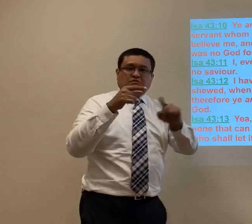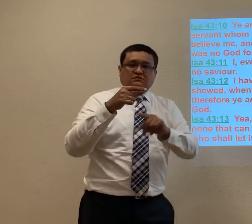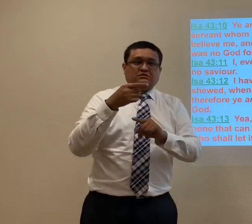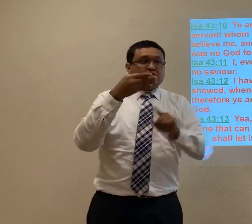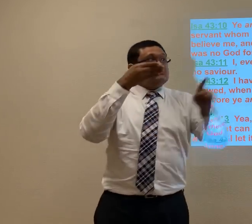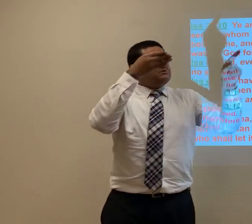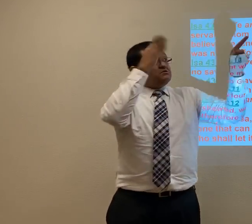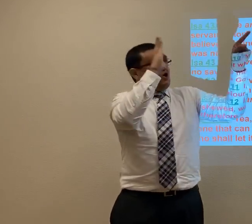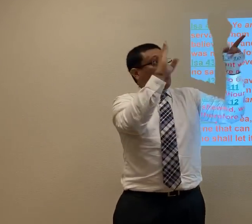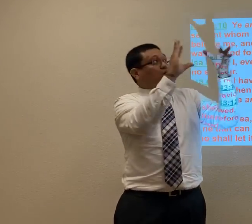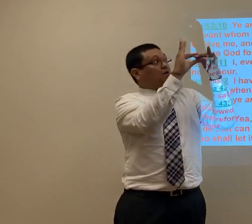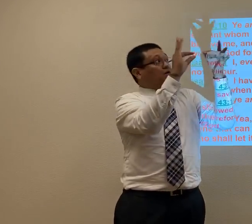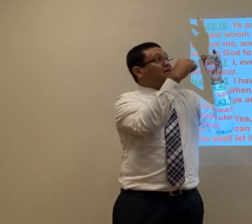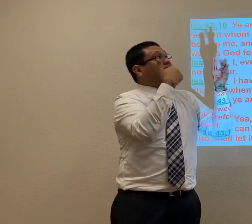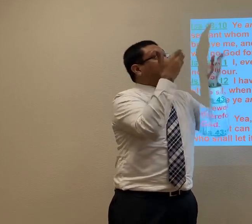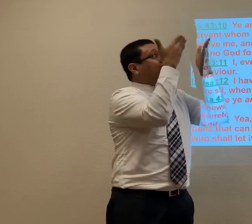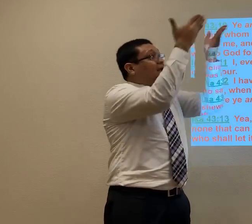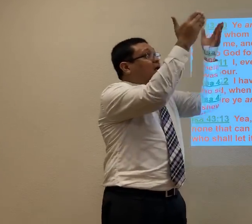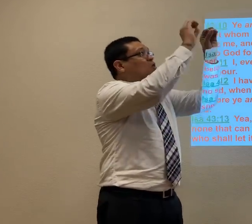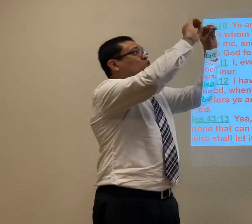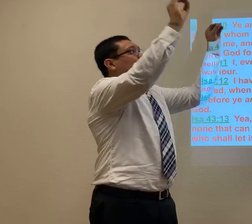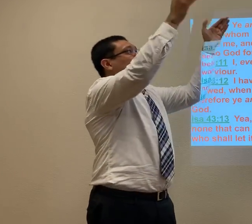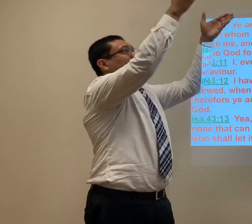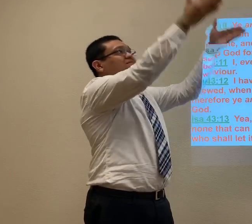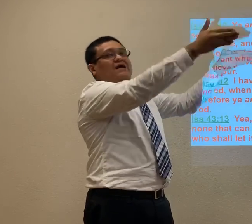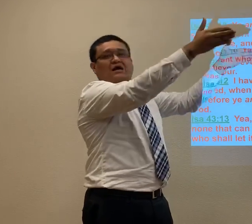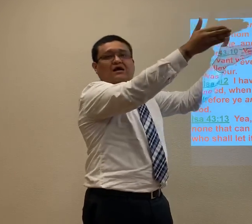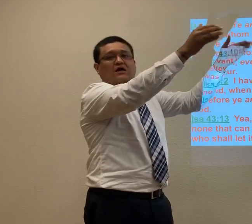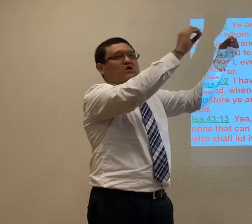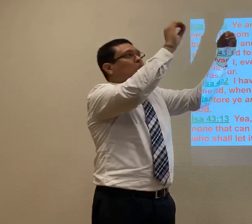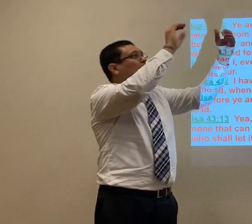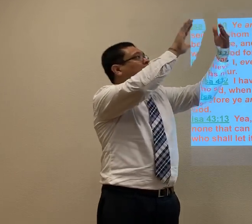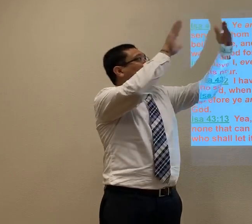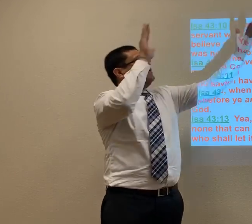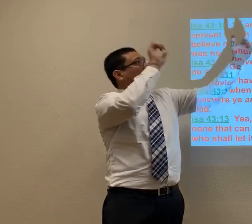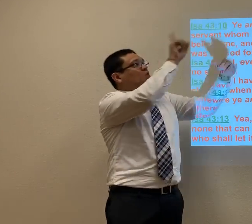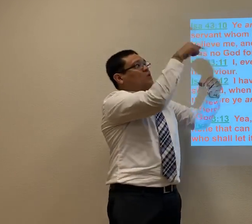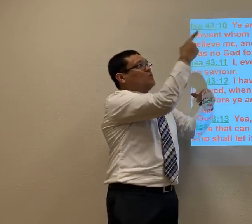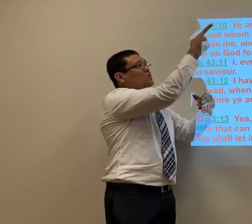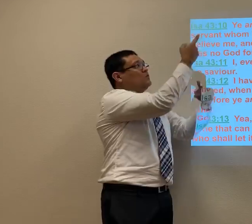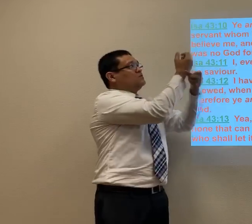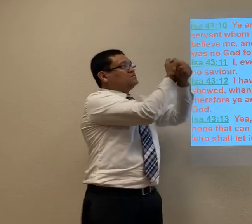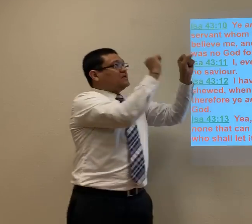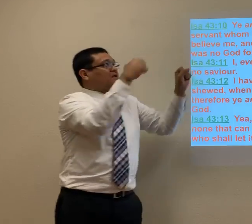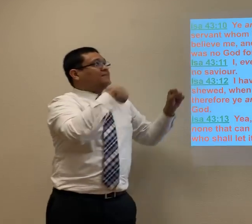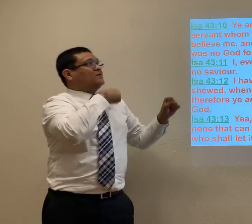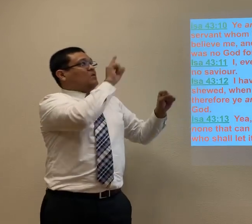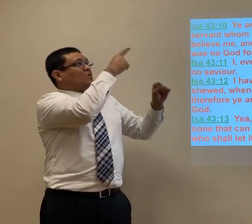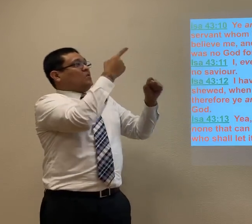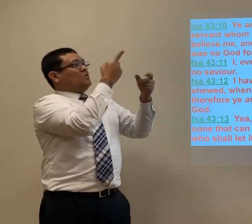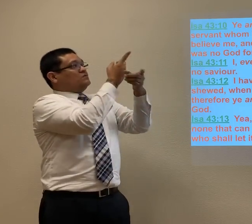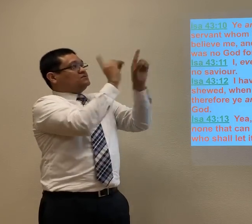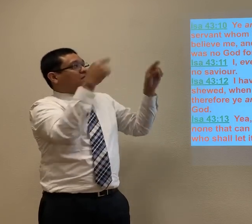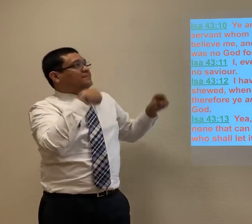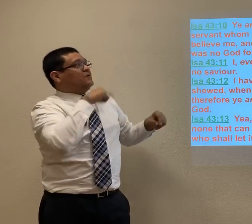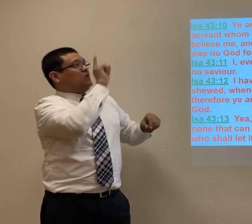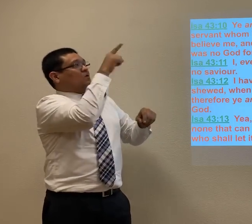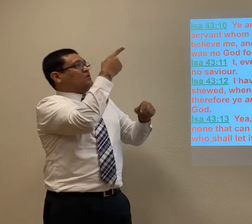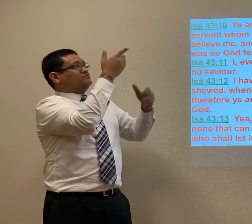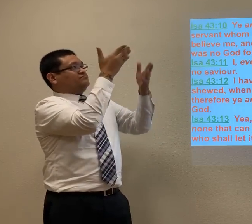I'm emphasizing this point that God said that there's none other beside Him, none before Him, none after Him. I'm the only Savior. I'm the only